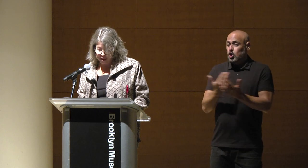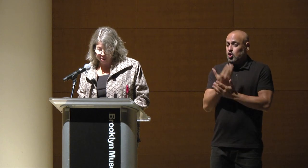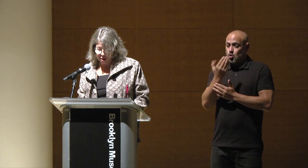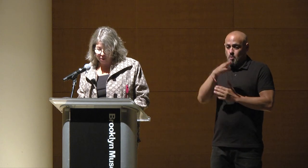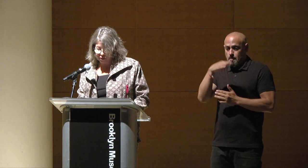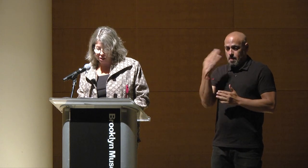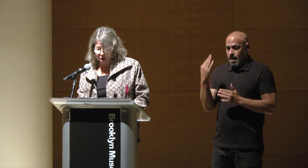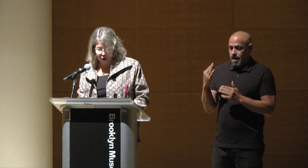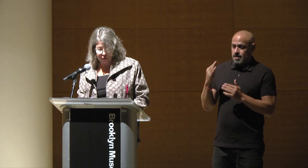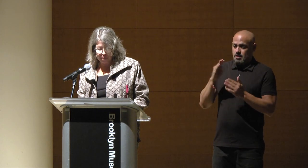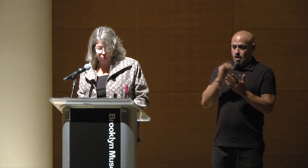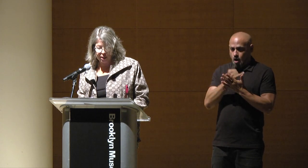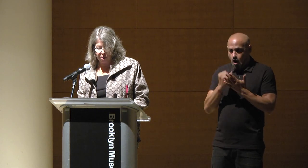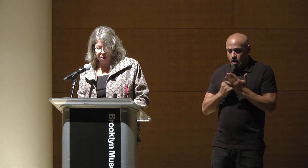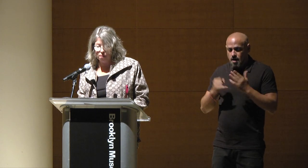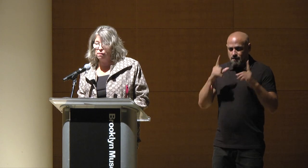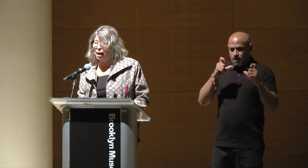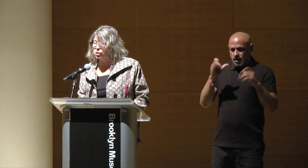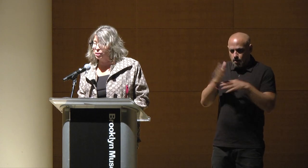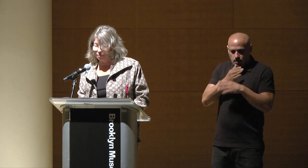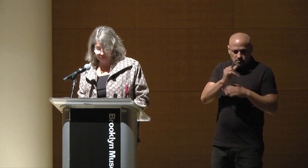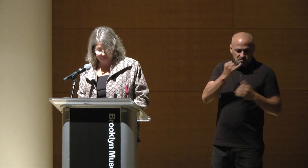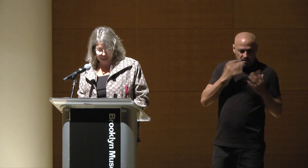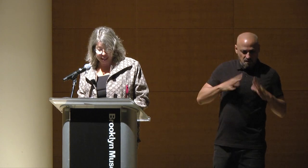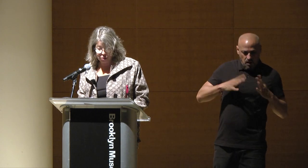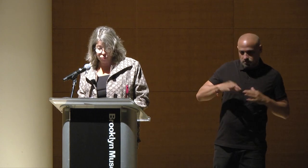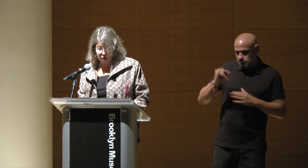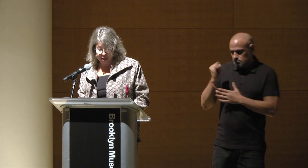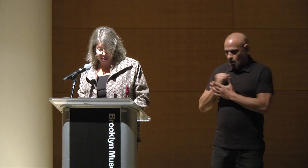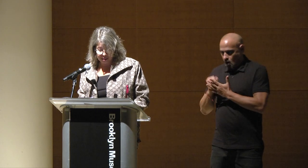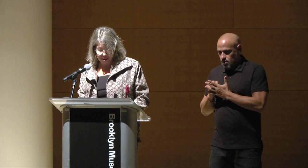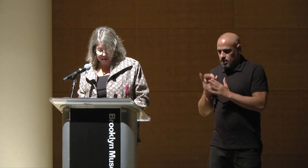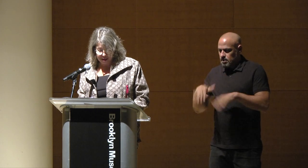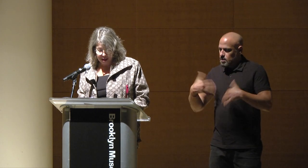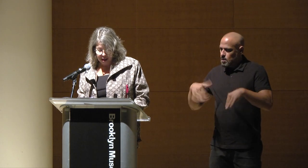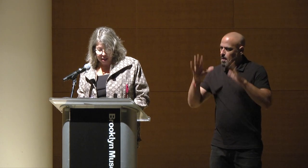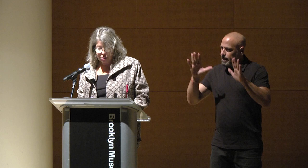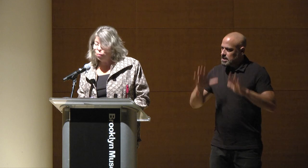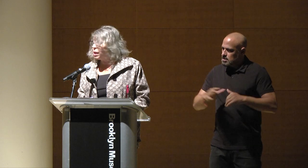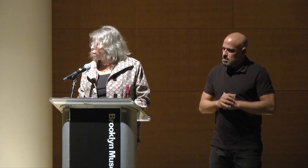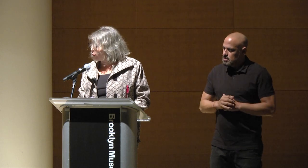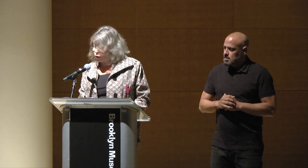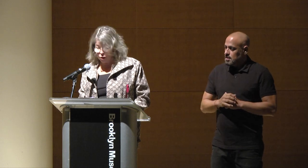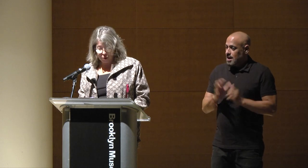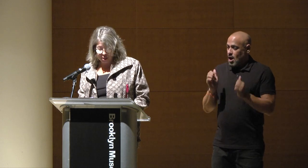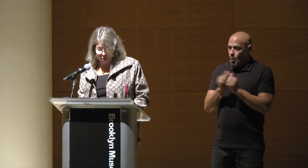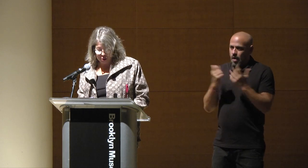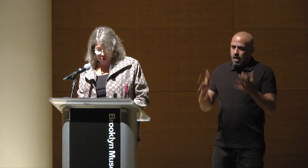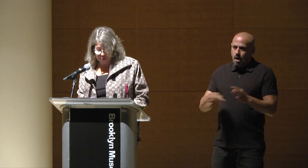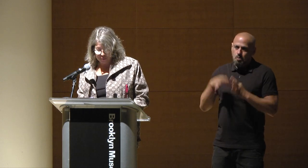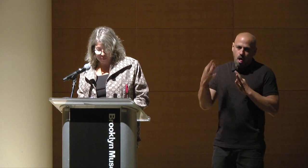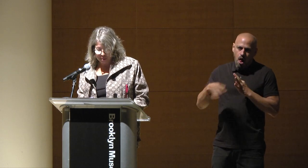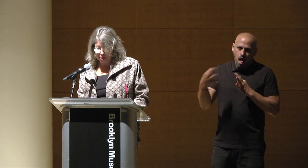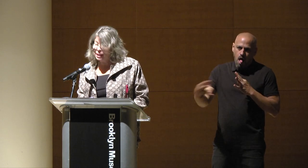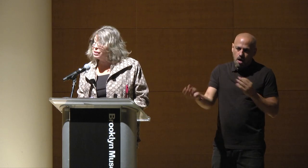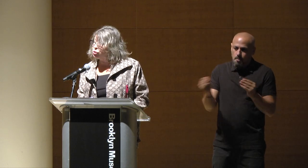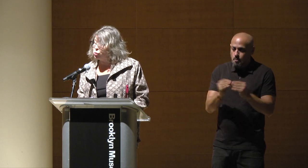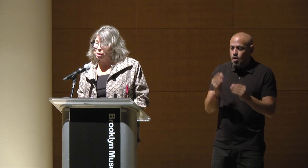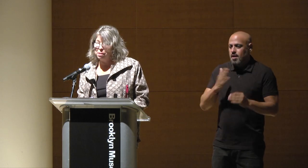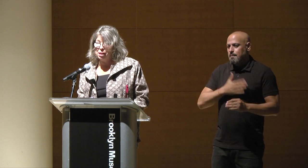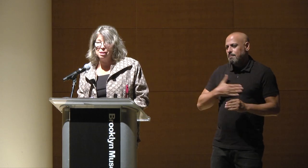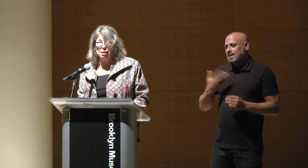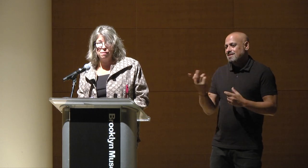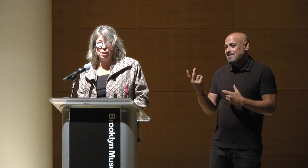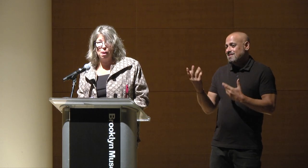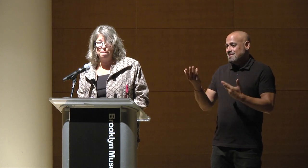Black Vanguard, Photography Between Art and Fashion. It's great. So without further ado, please